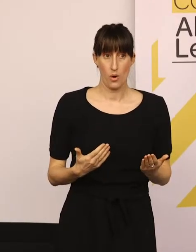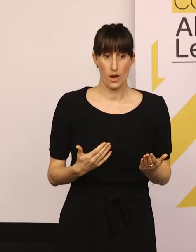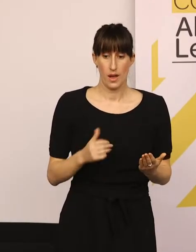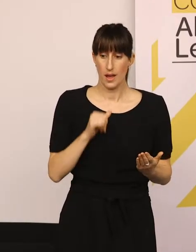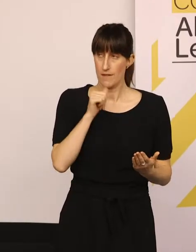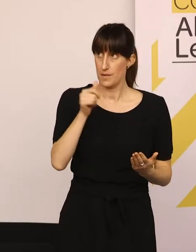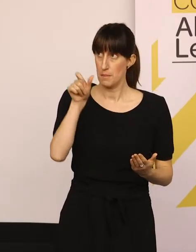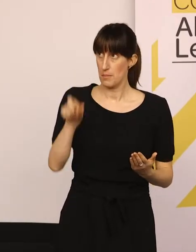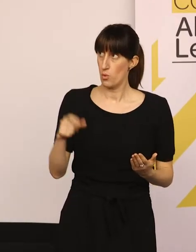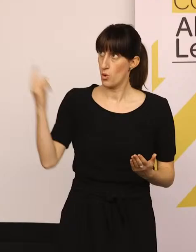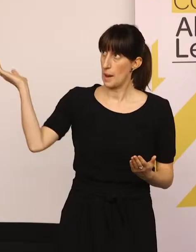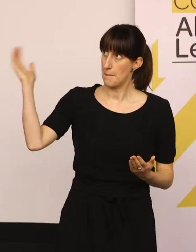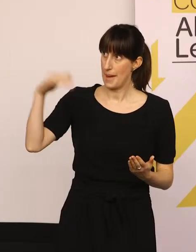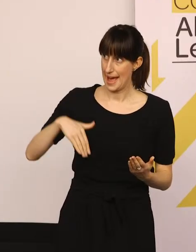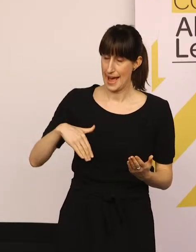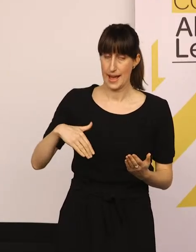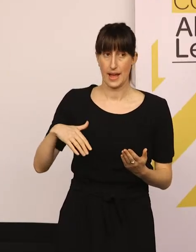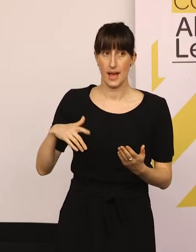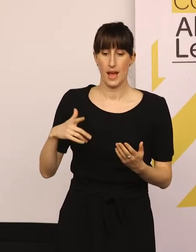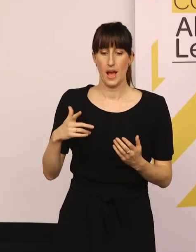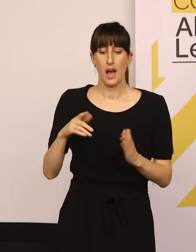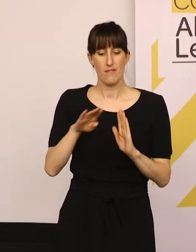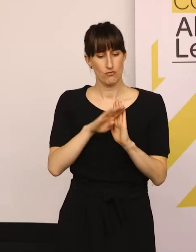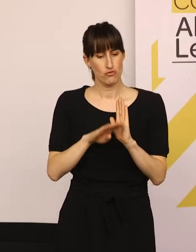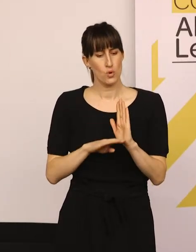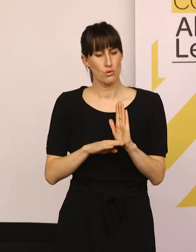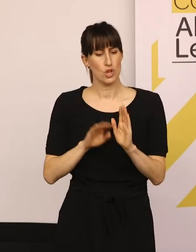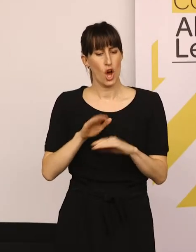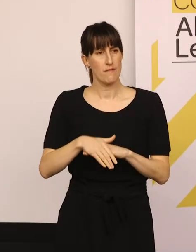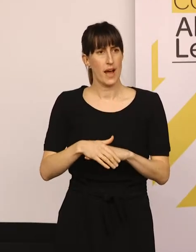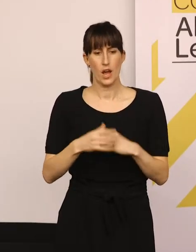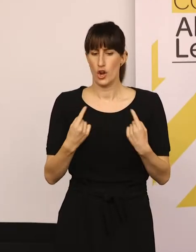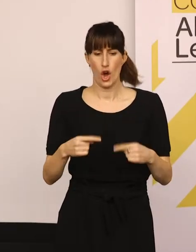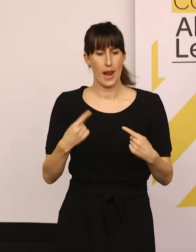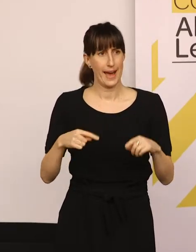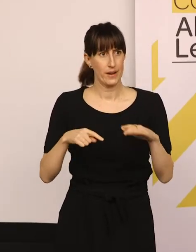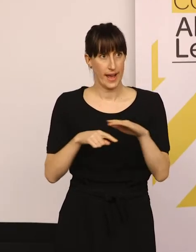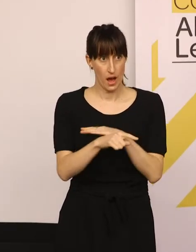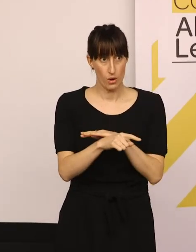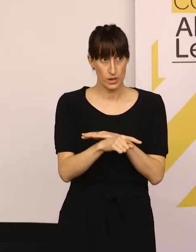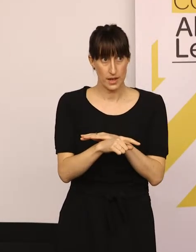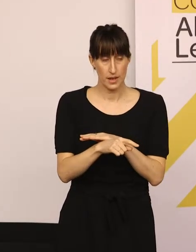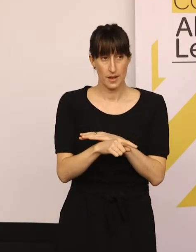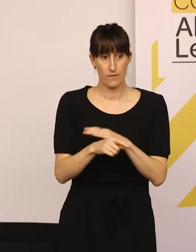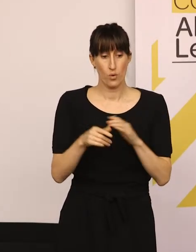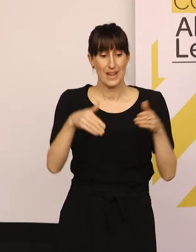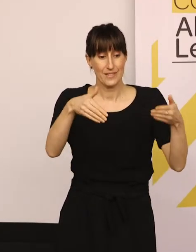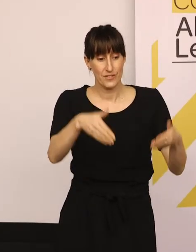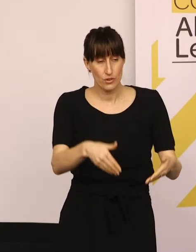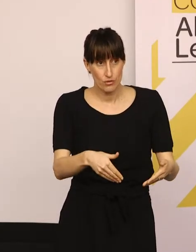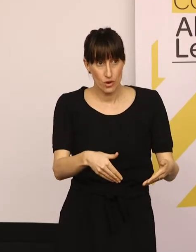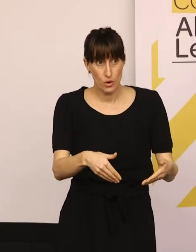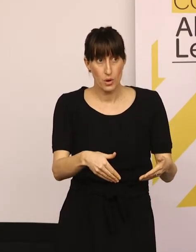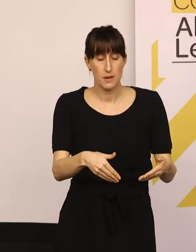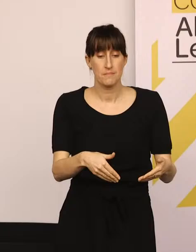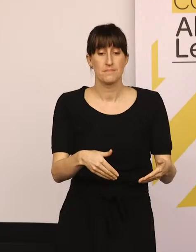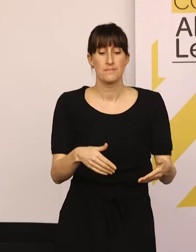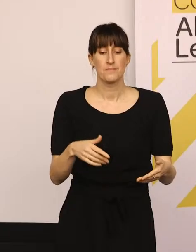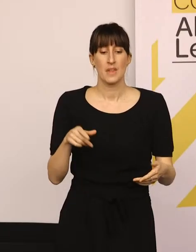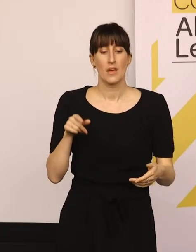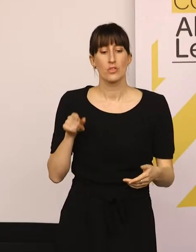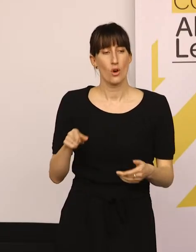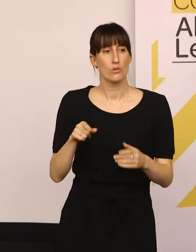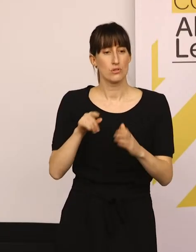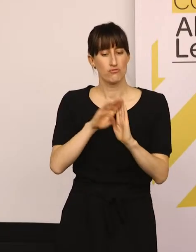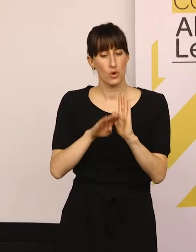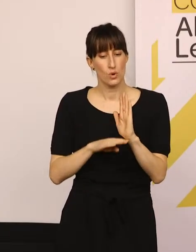people return, that information is now available on our website, so people contemplating the move back or coming back for that purpose are